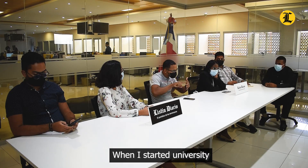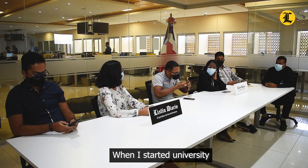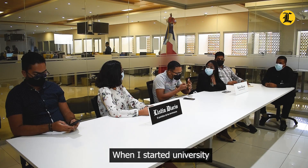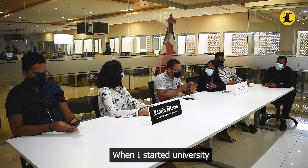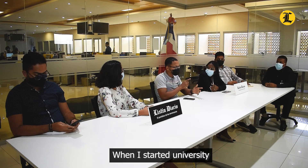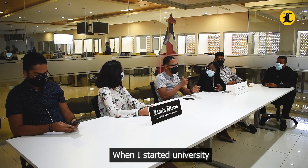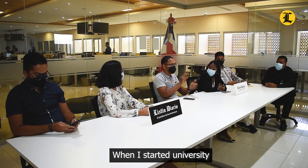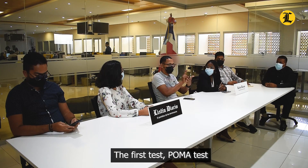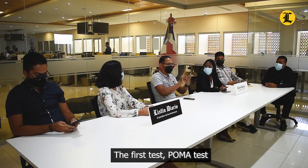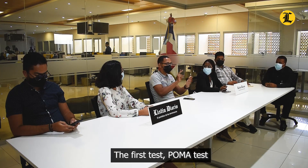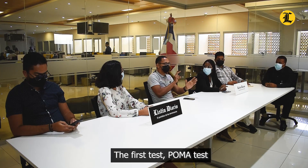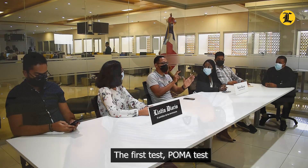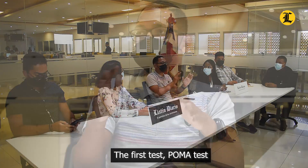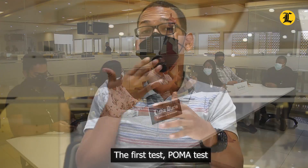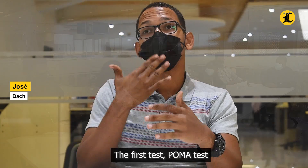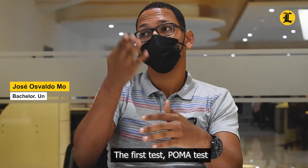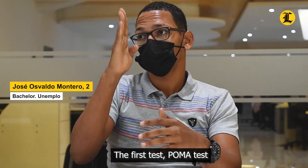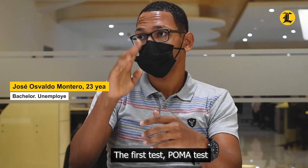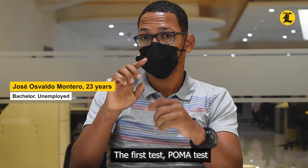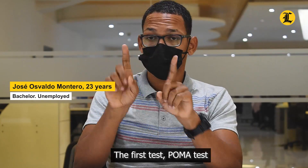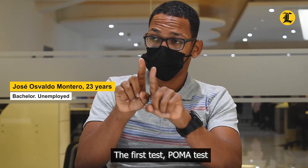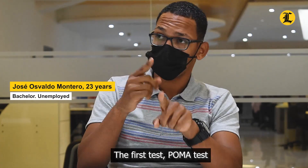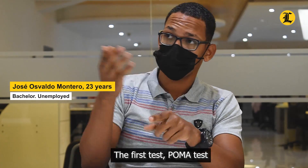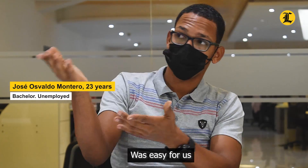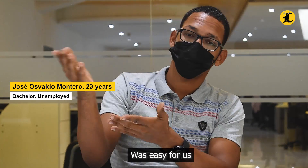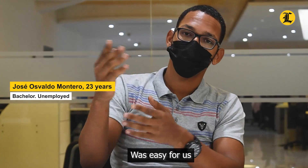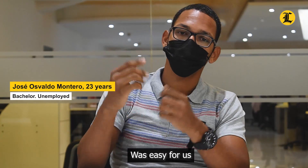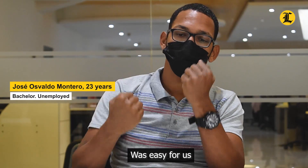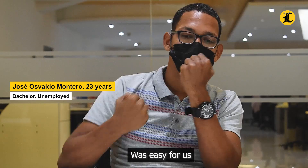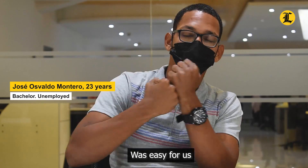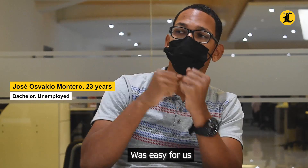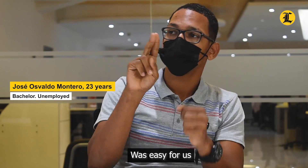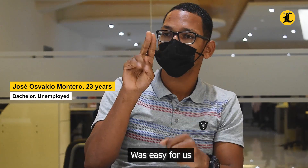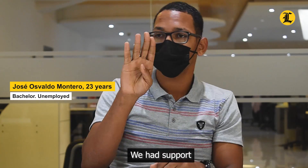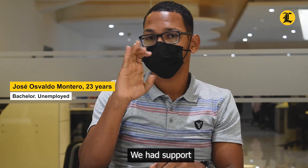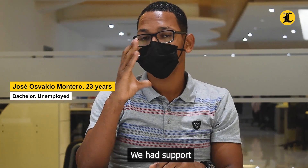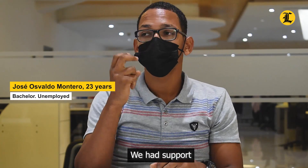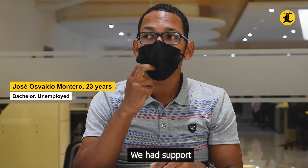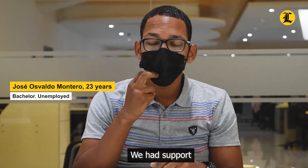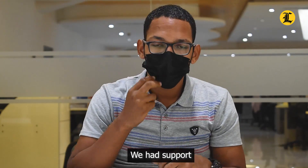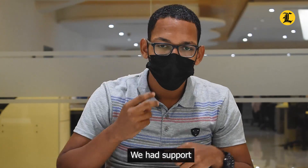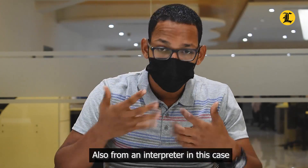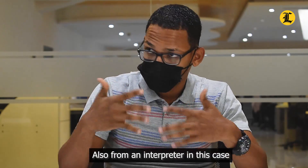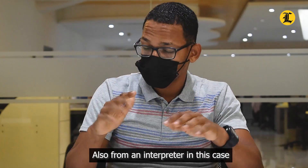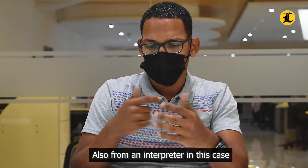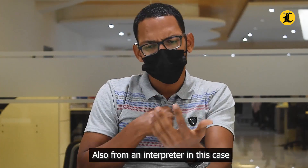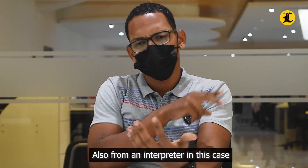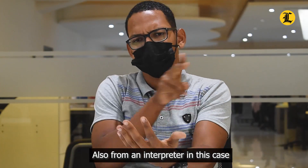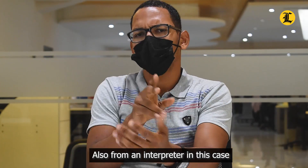When I started university, the first test, POMA test, was easy for us. We had